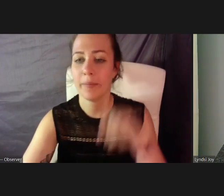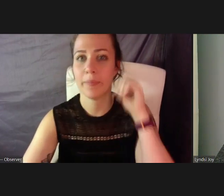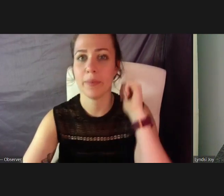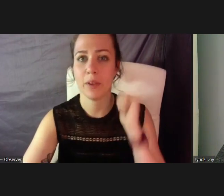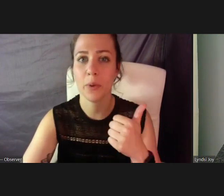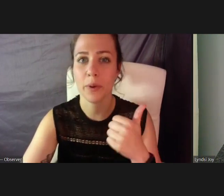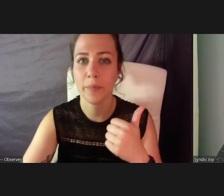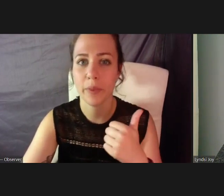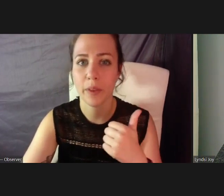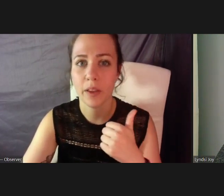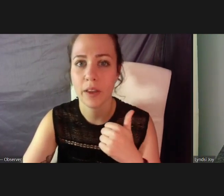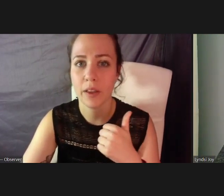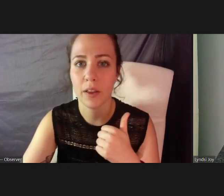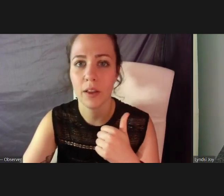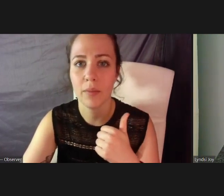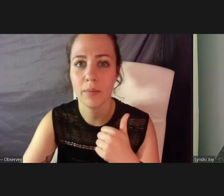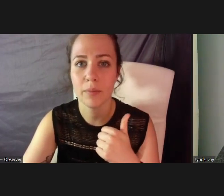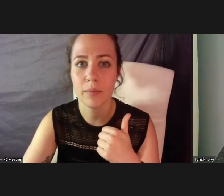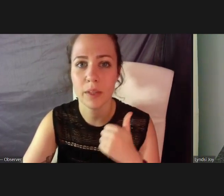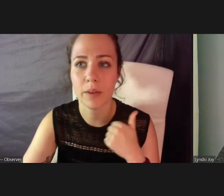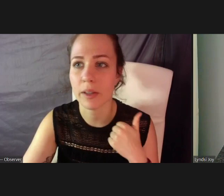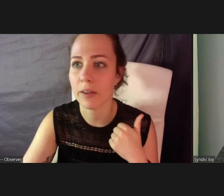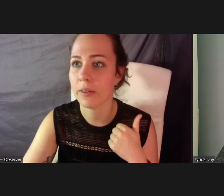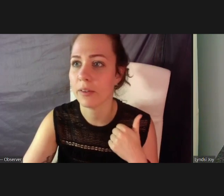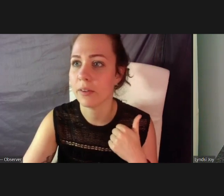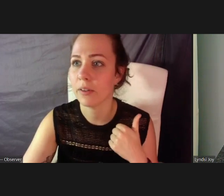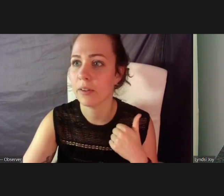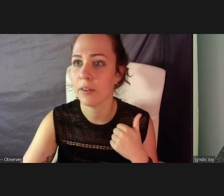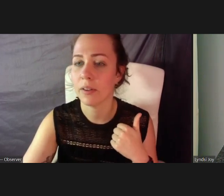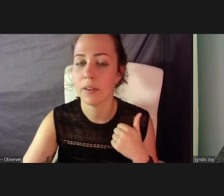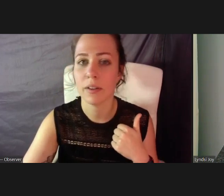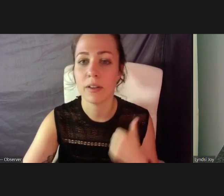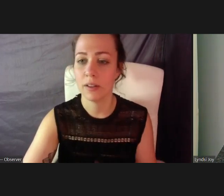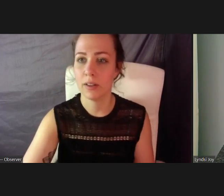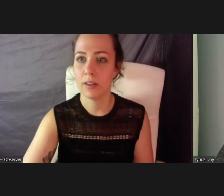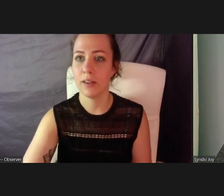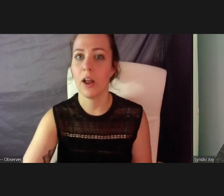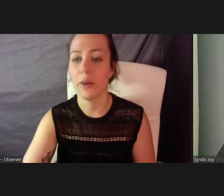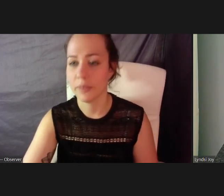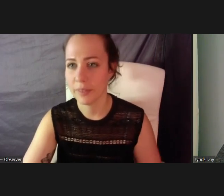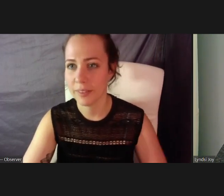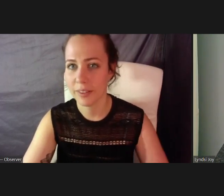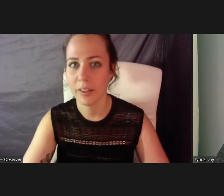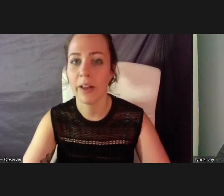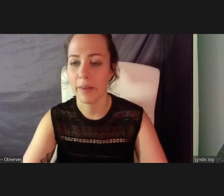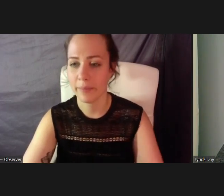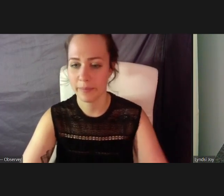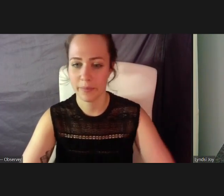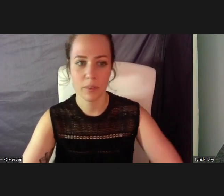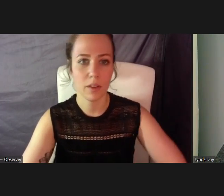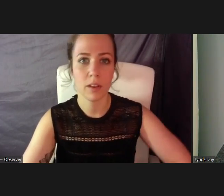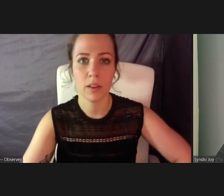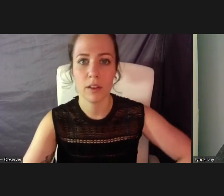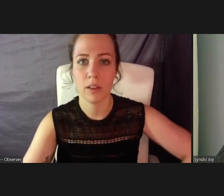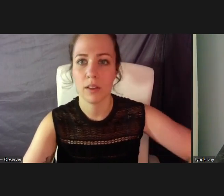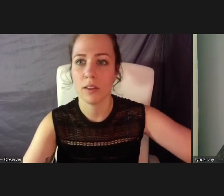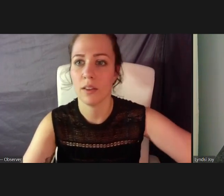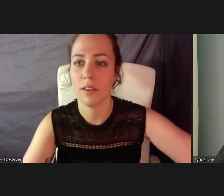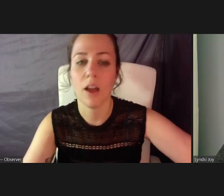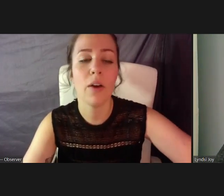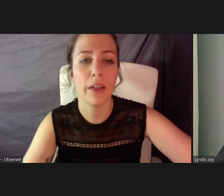Okay. Cool. There we go. Oh, I have actually a question. I'm gonna stop mine too. Okay. Not related to